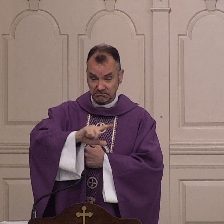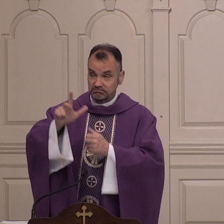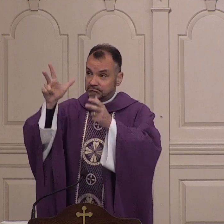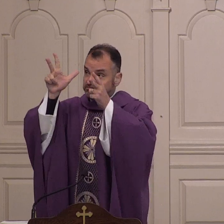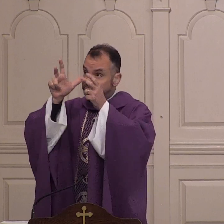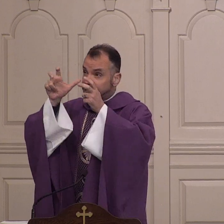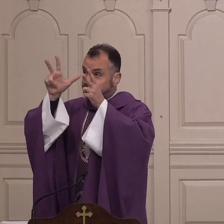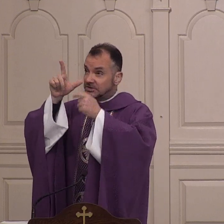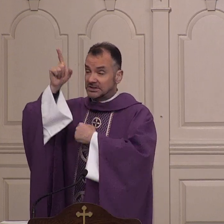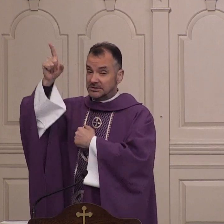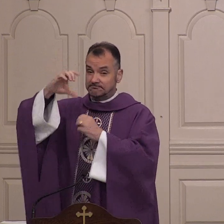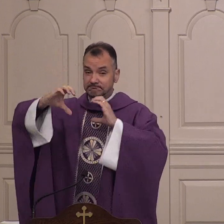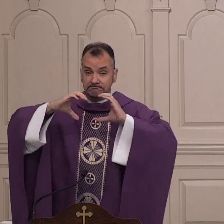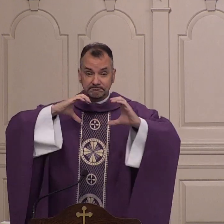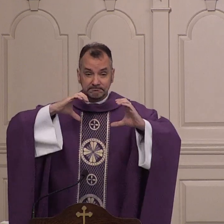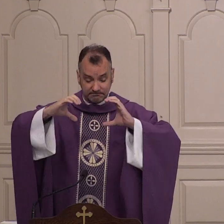If today you hear his voice,